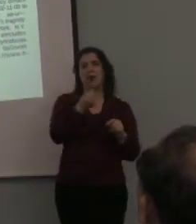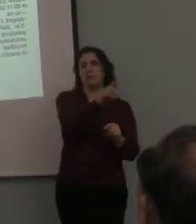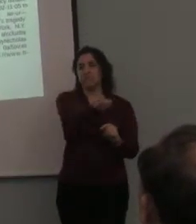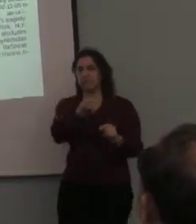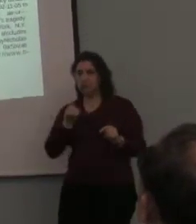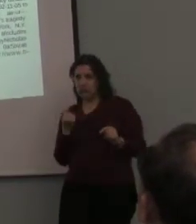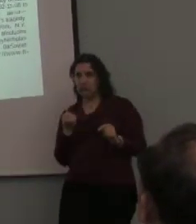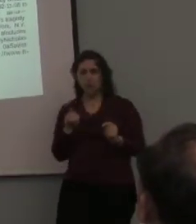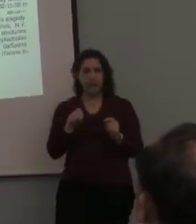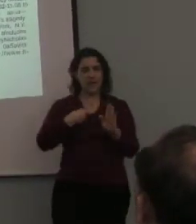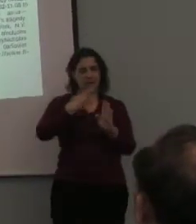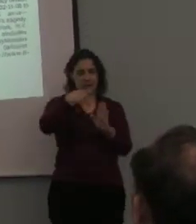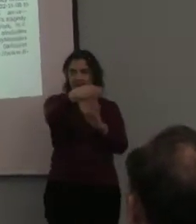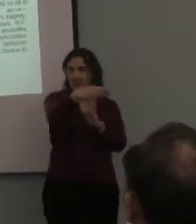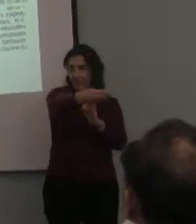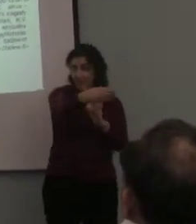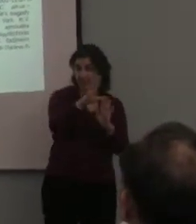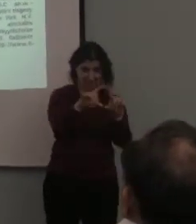open a drawer.